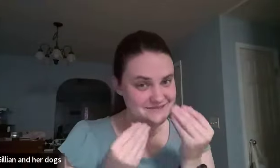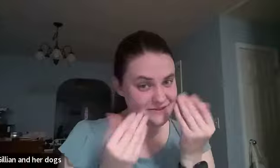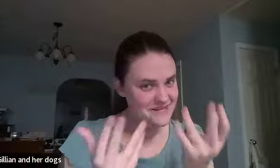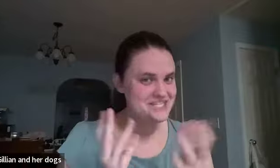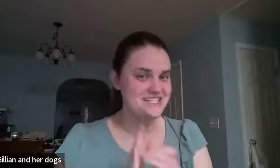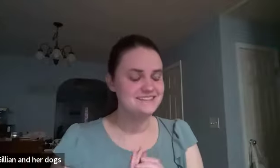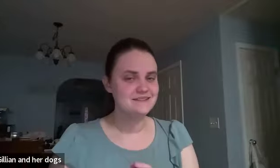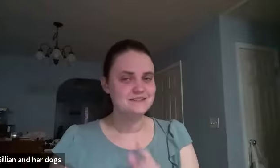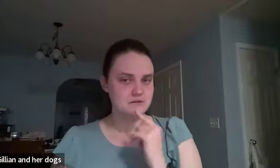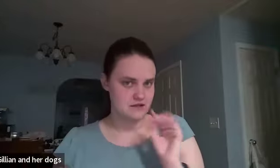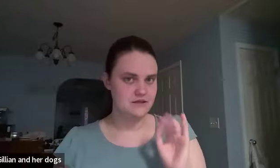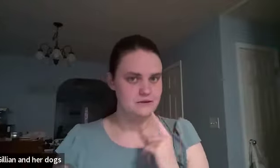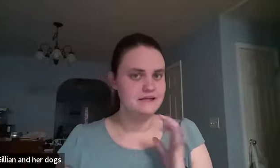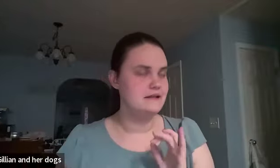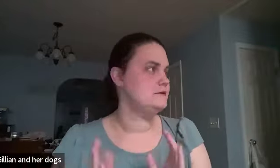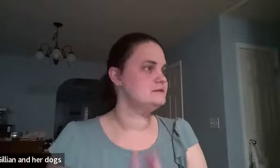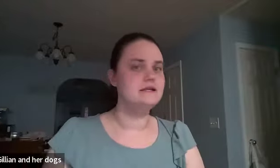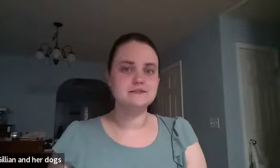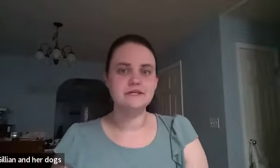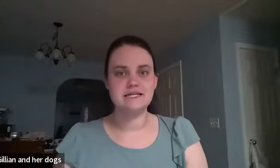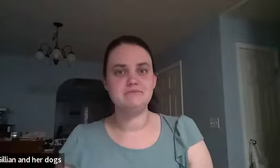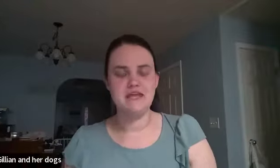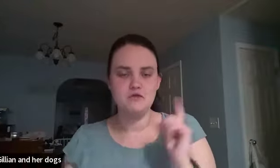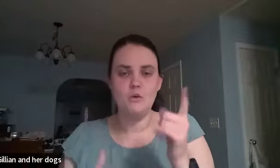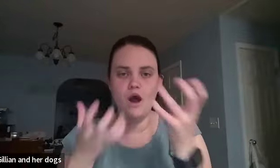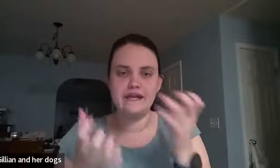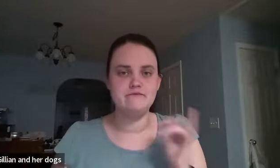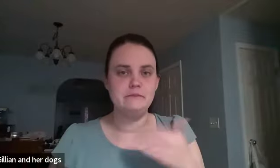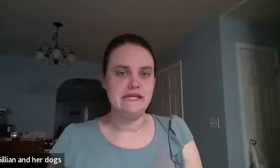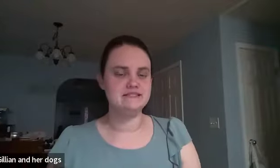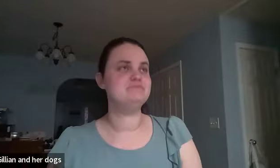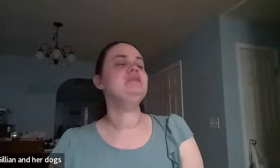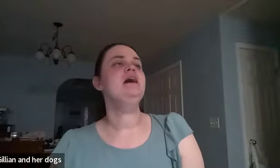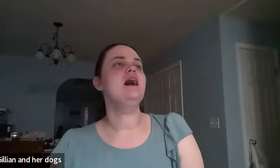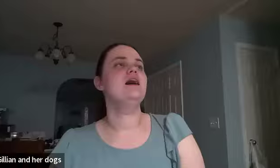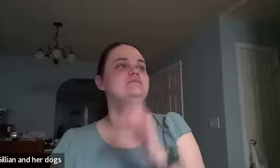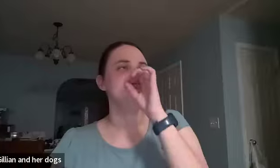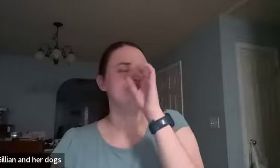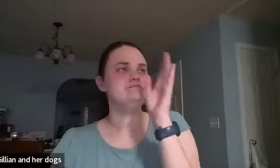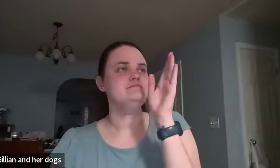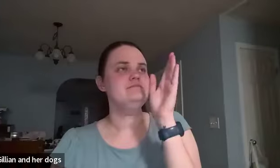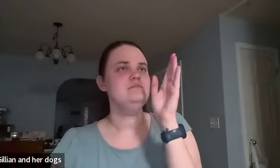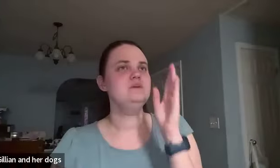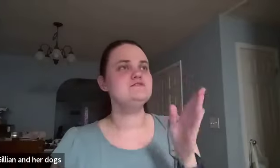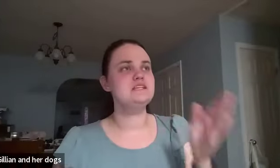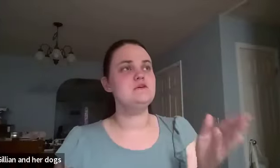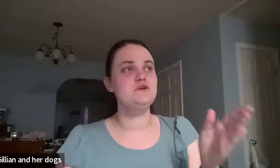advanced information. Don't tell anyone I did it for y'all's class because they'll want it for me next. Um, because for example, if you